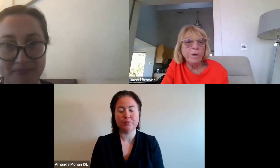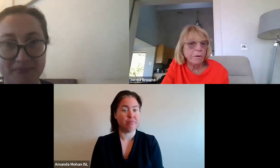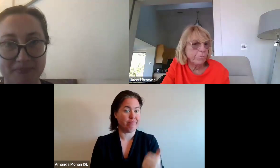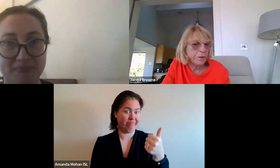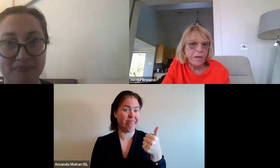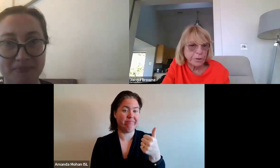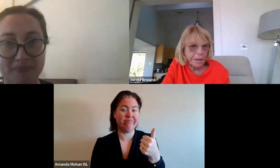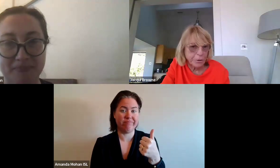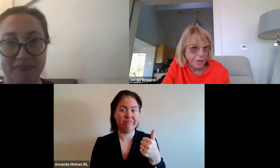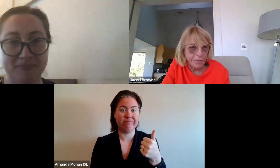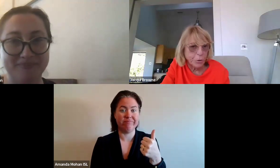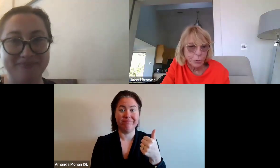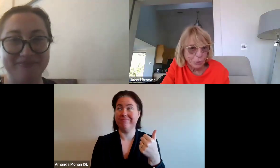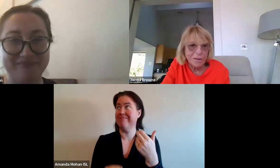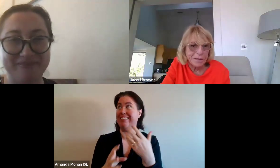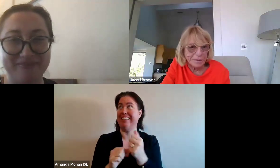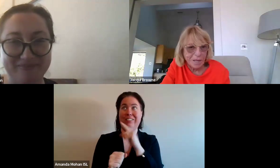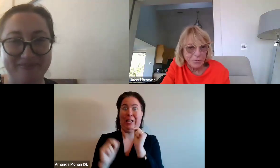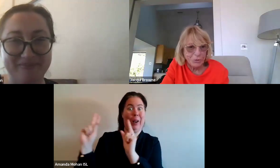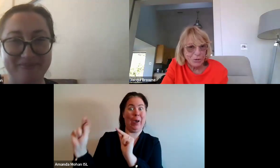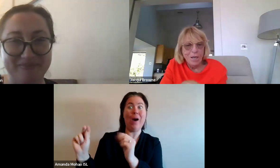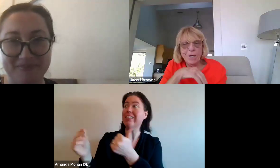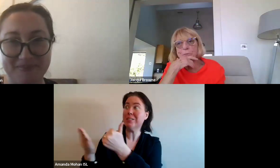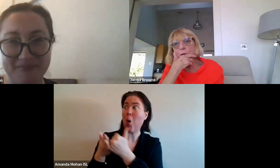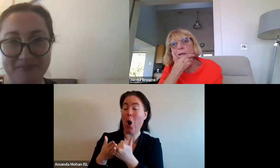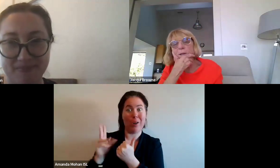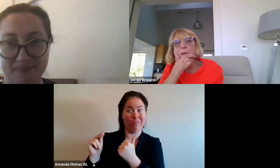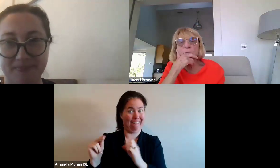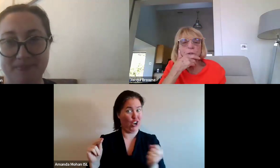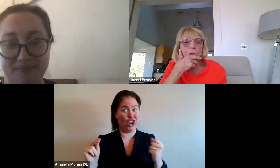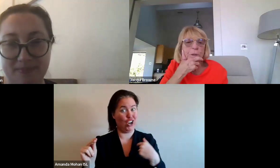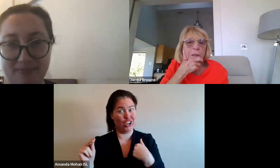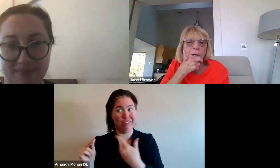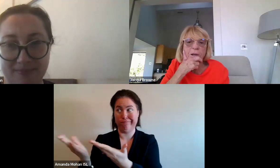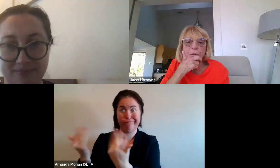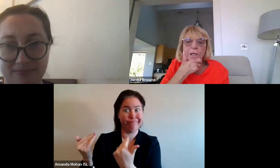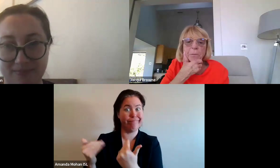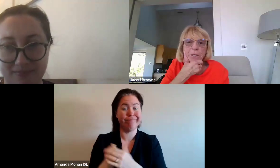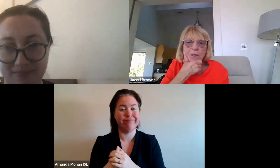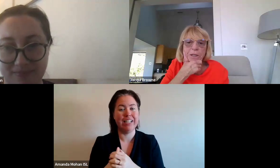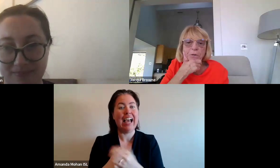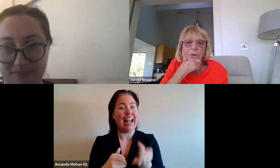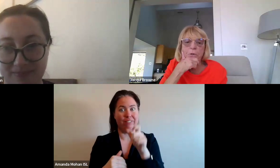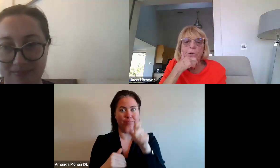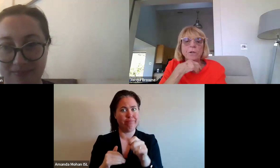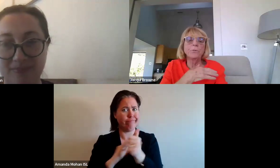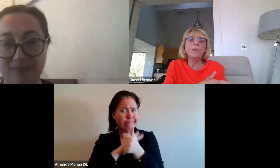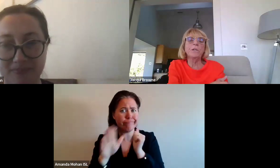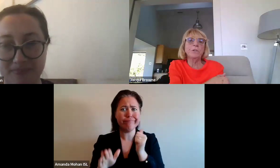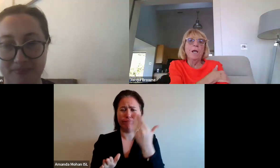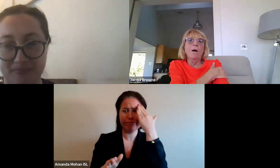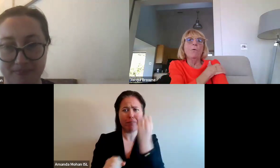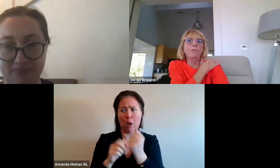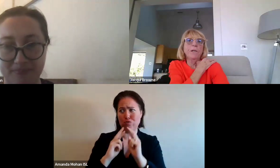Yeah, we never say no to anything that's offered free, and especially for somebody, if they're an expert in the whole area